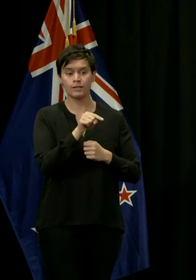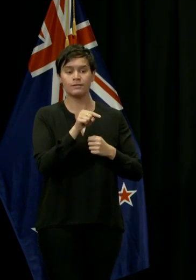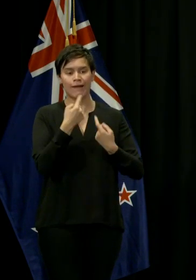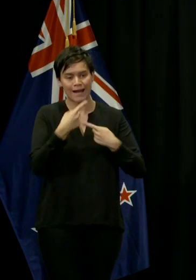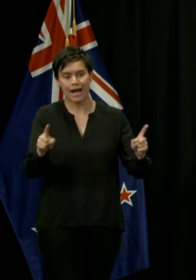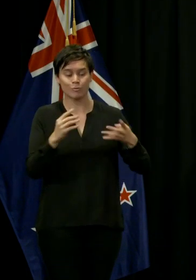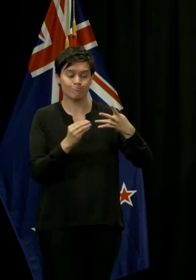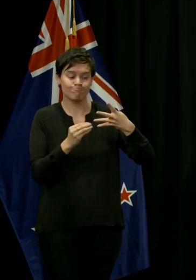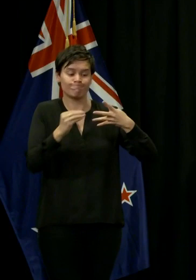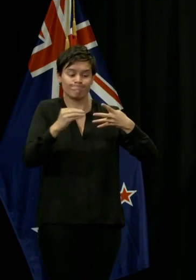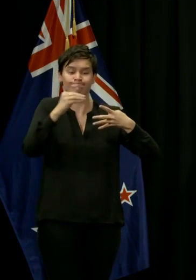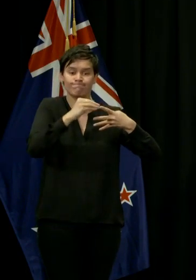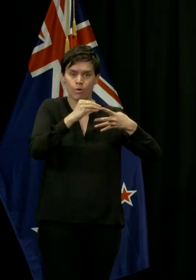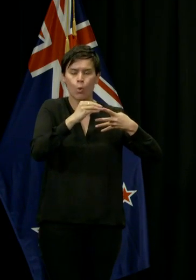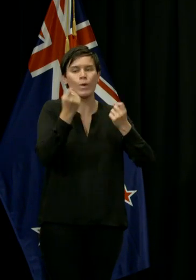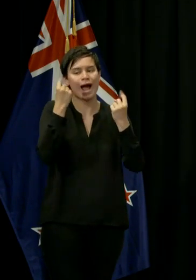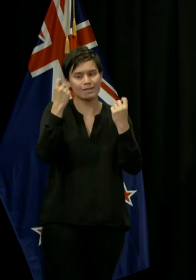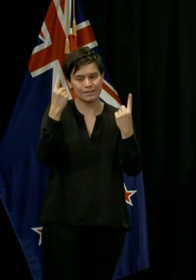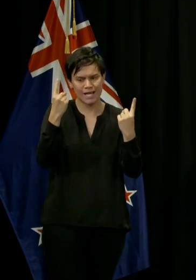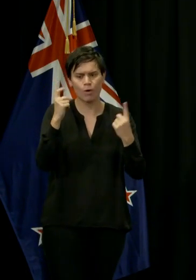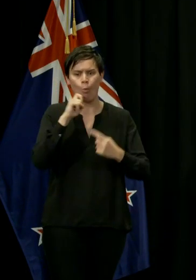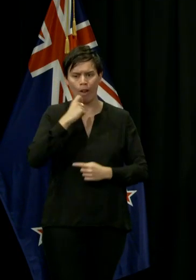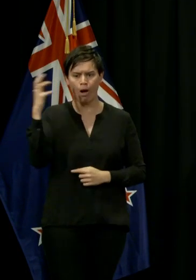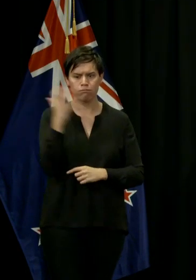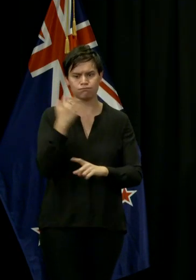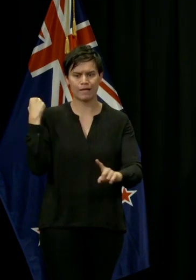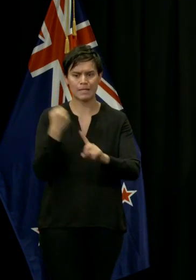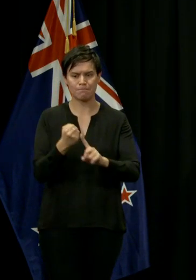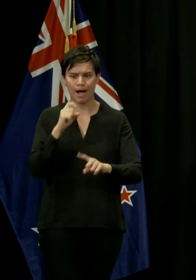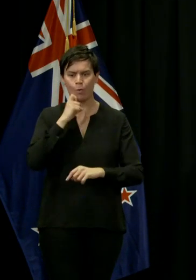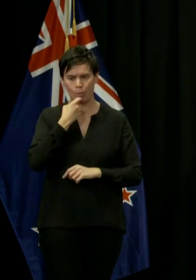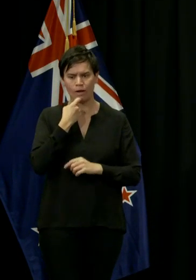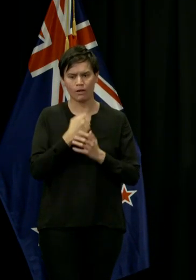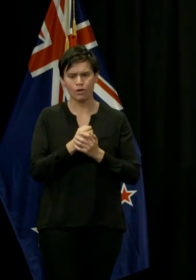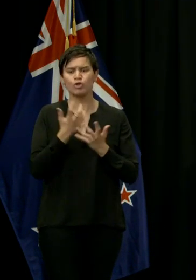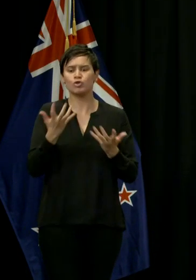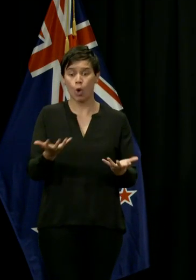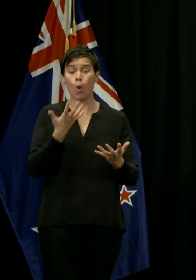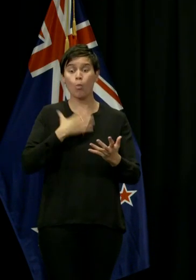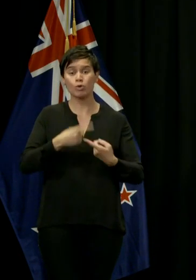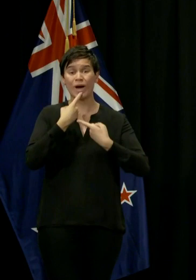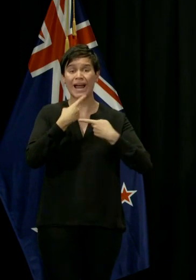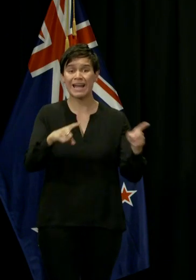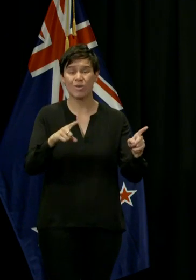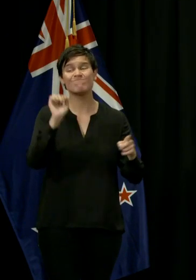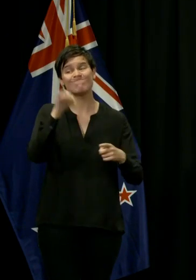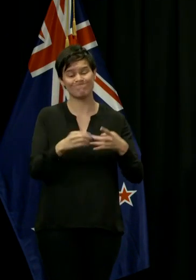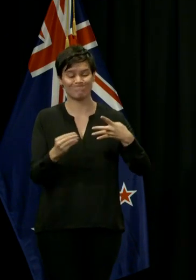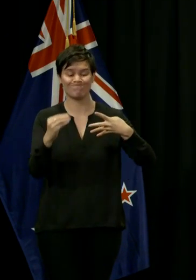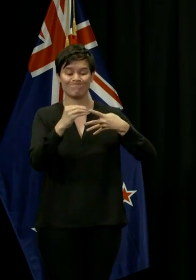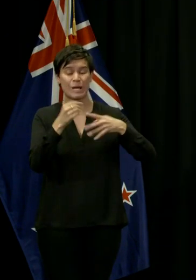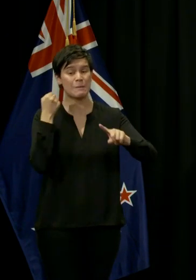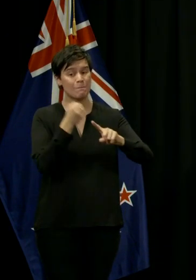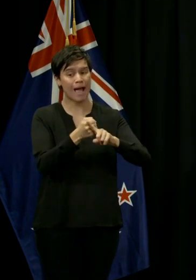impacts. And so we wanted to make sure we had made these decisions and were able to give that level of certainty in a highly uncertain